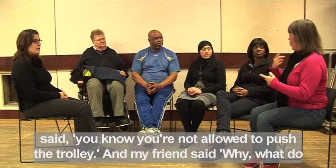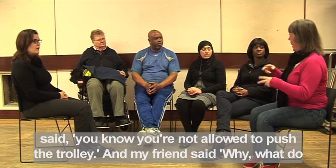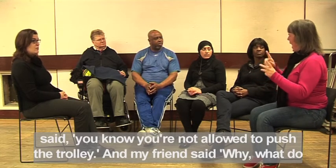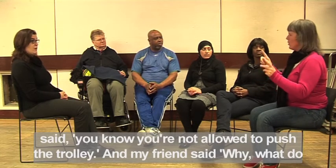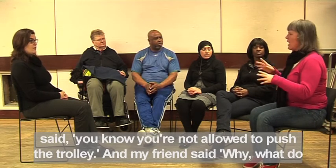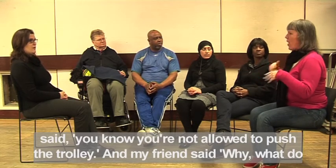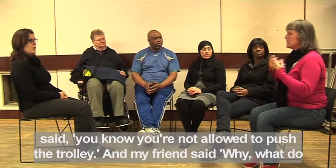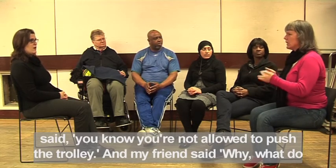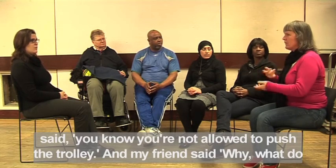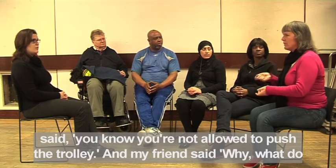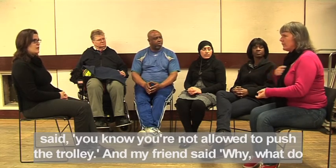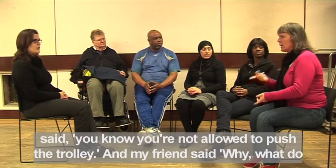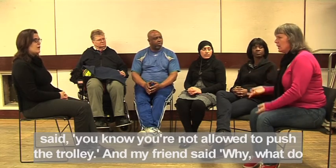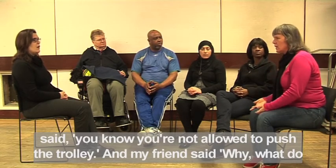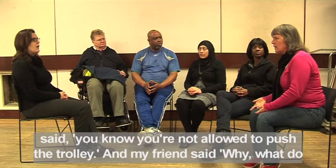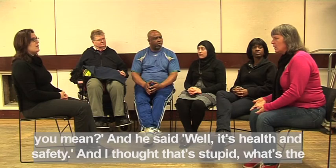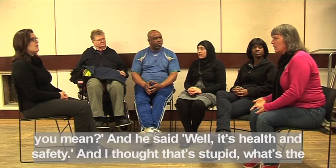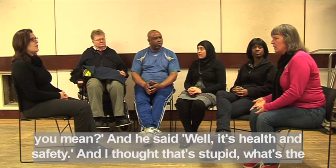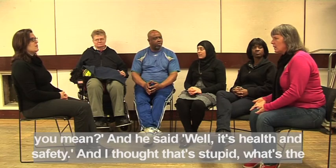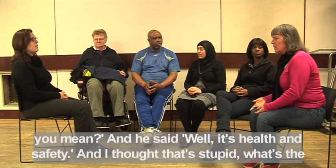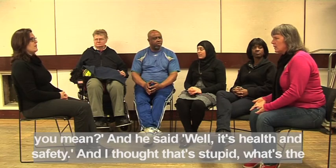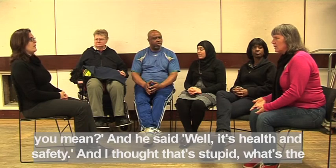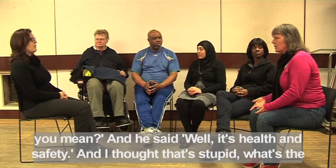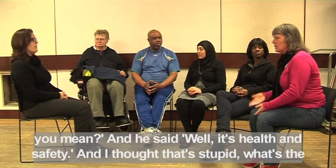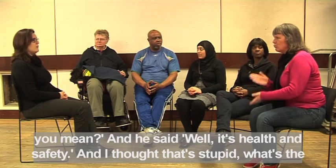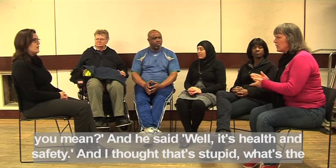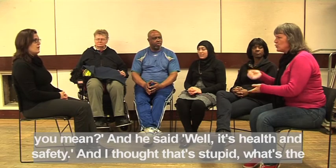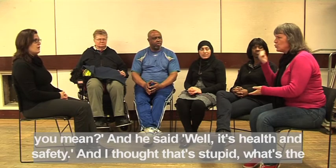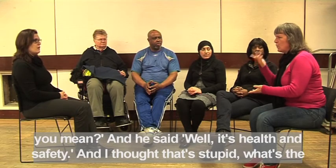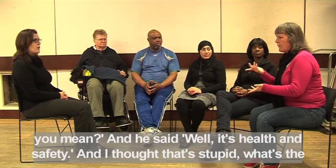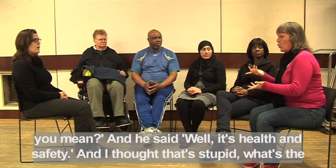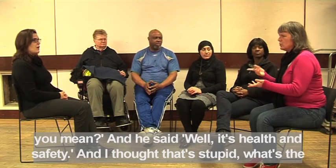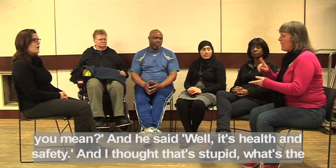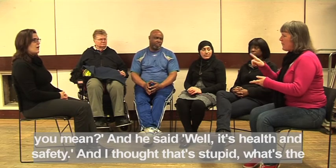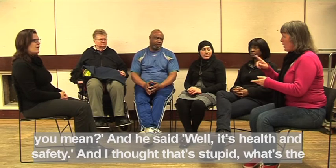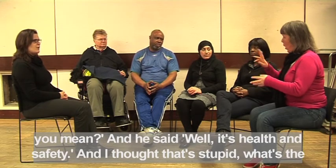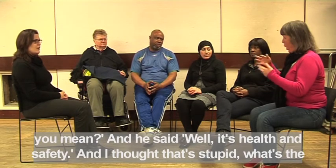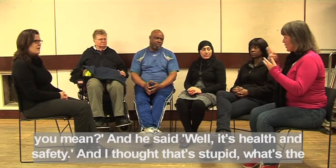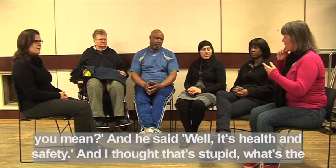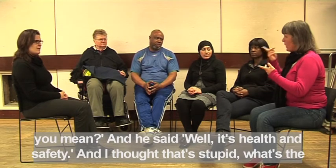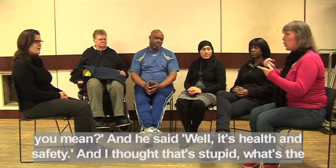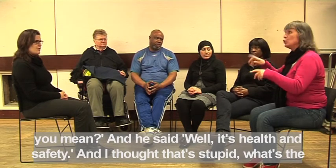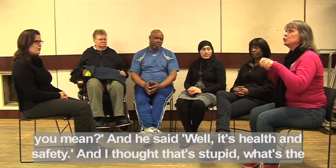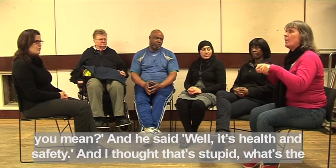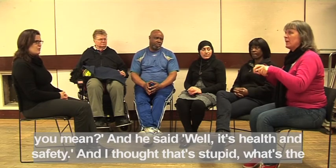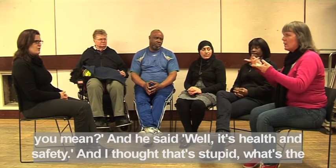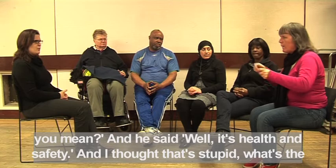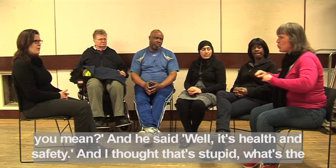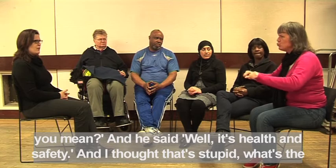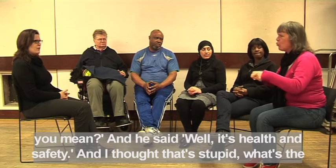And my friend said, why? What do you mean? And he said, well, it's health and safety. And I thought that's stupid. What's the point? A